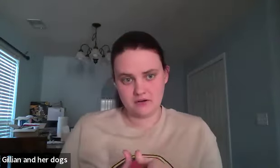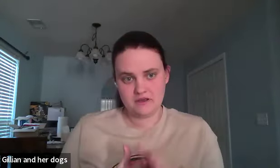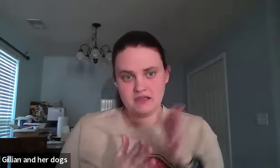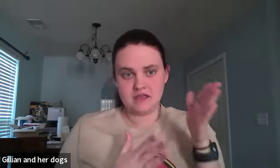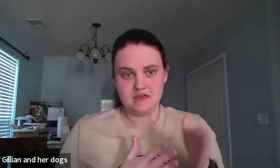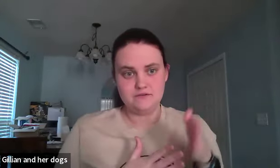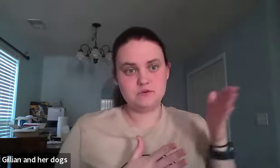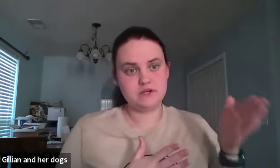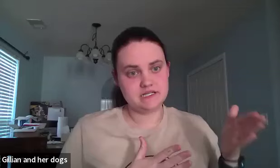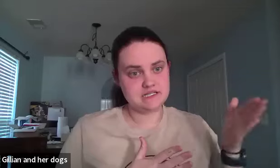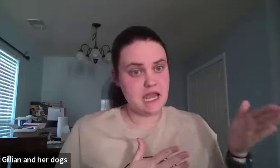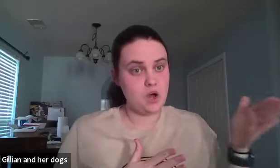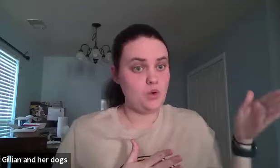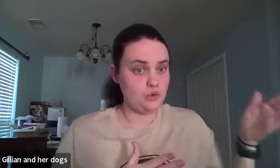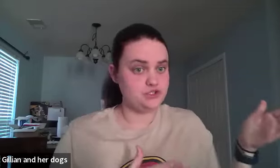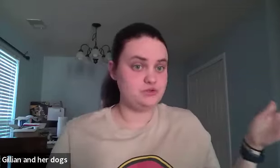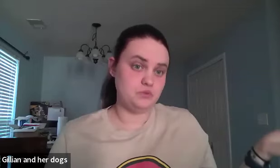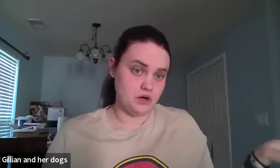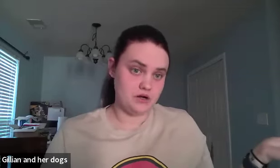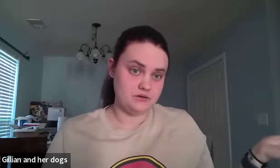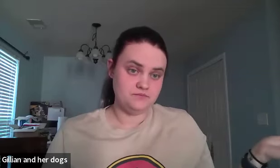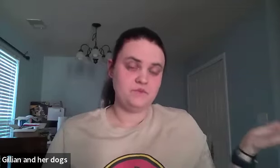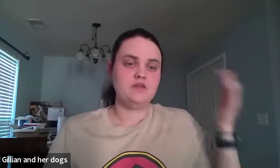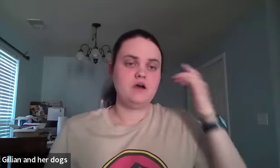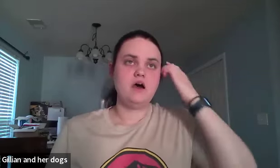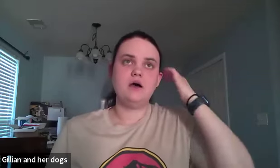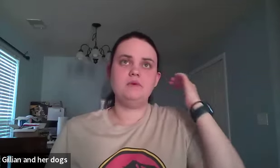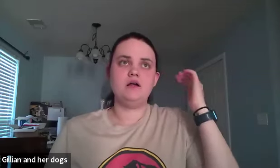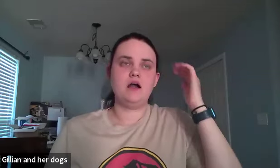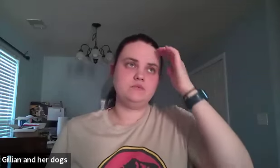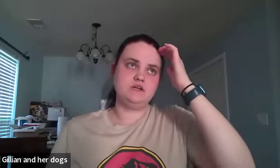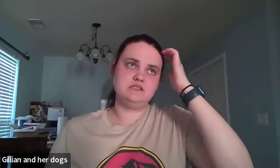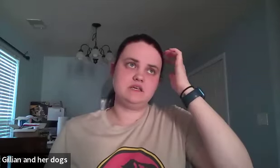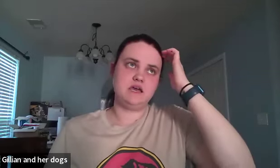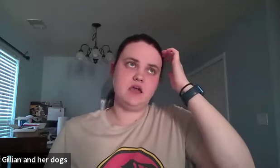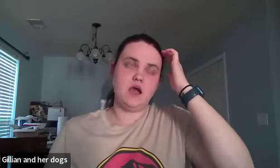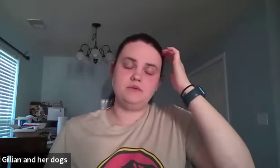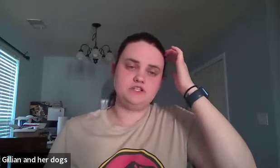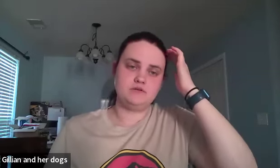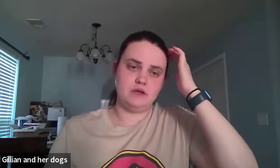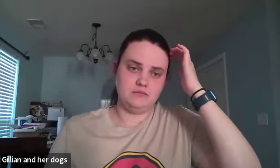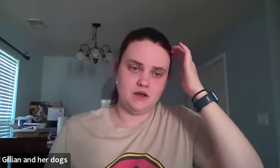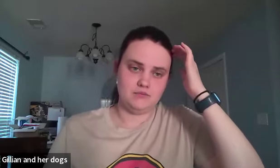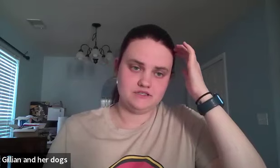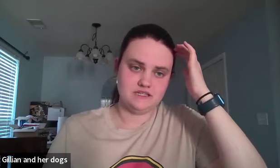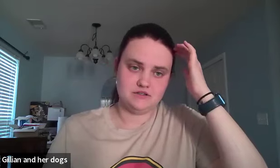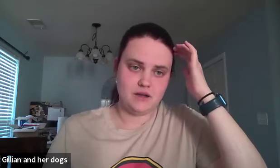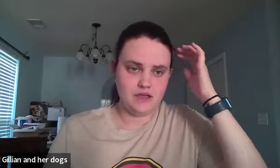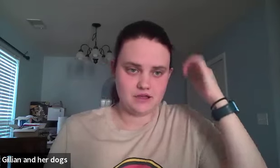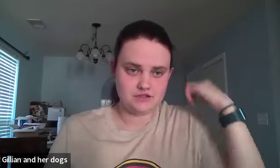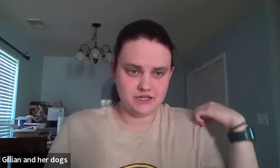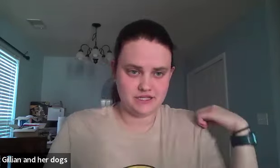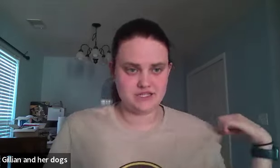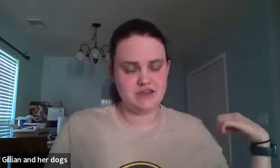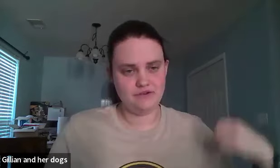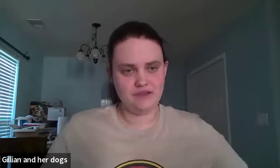Now, if you were going to say how old you were, I'm gonna just throw random numbers. These are not my actual ages. I felt